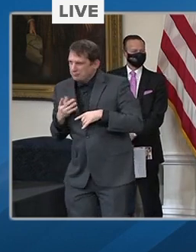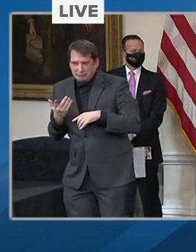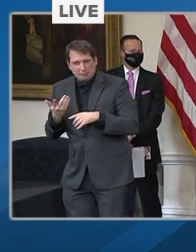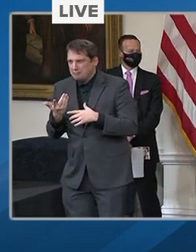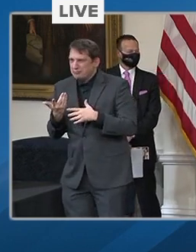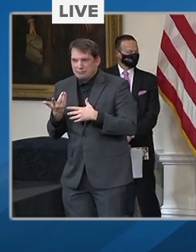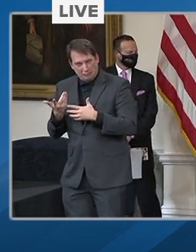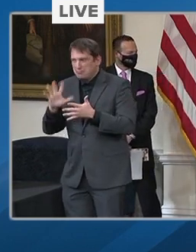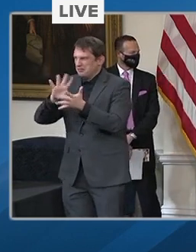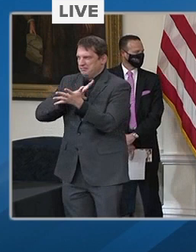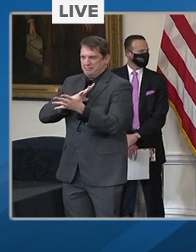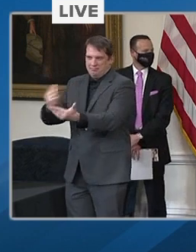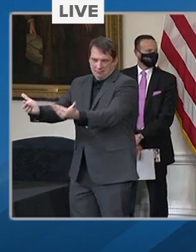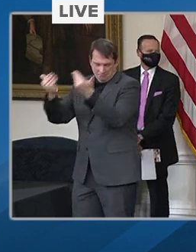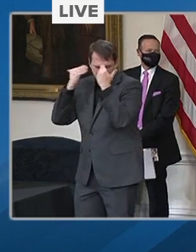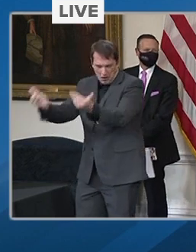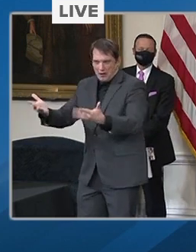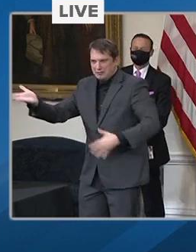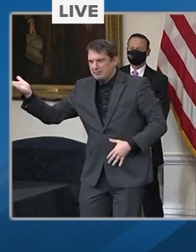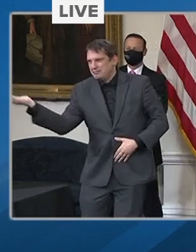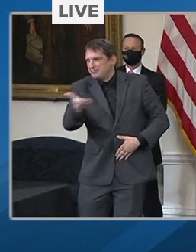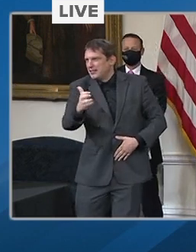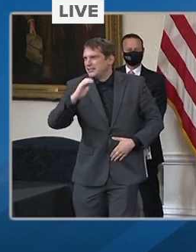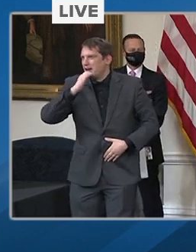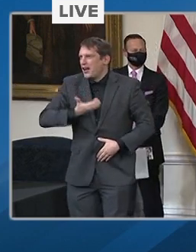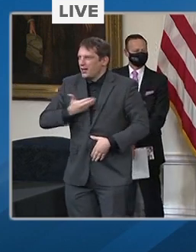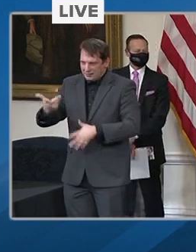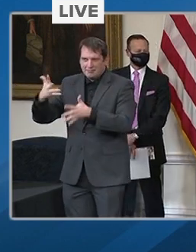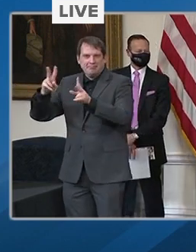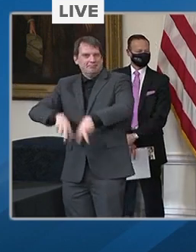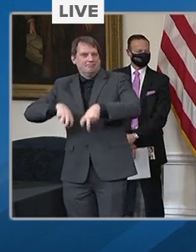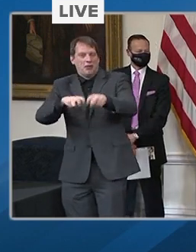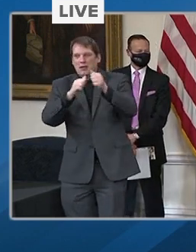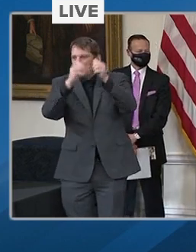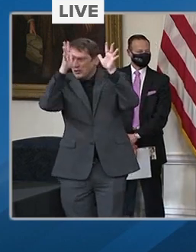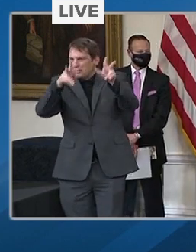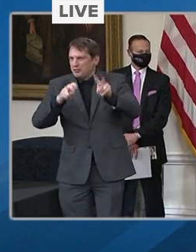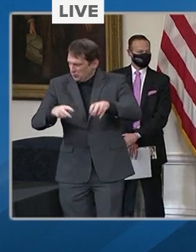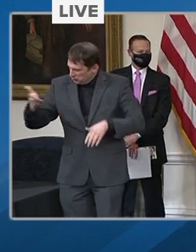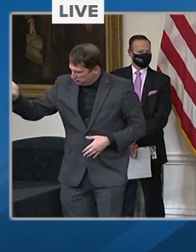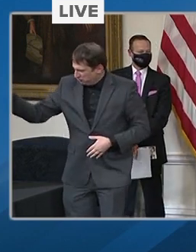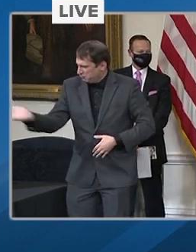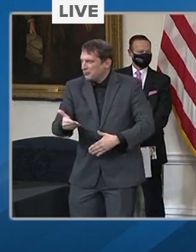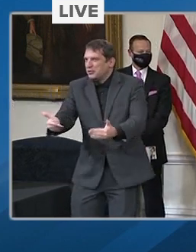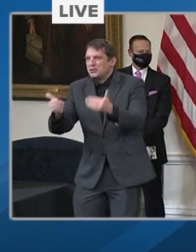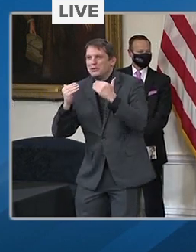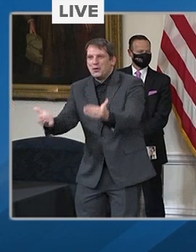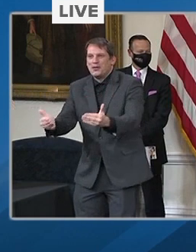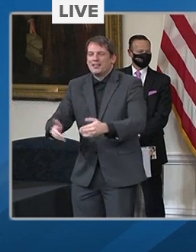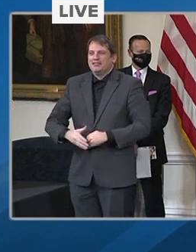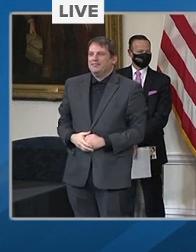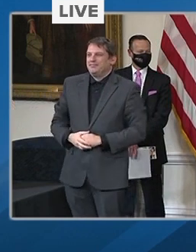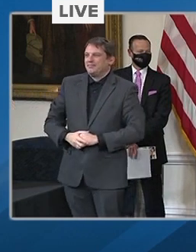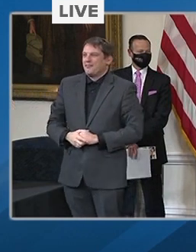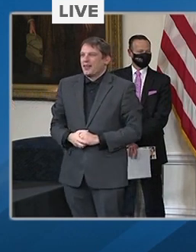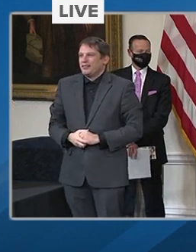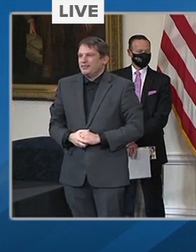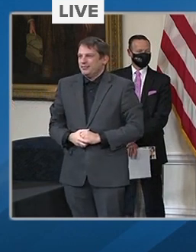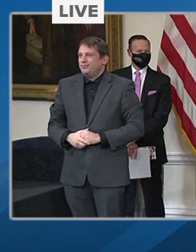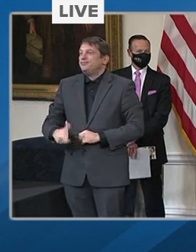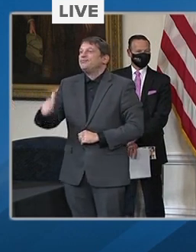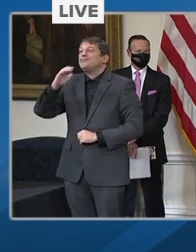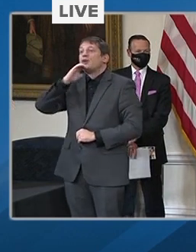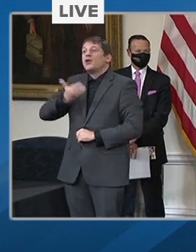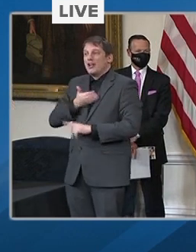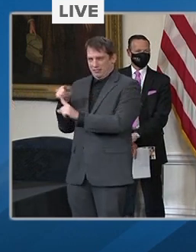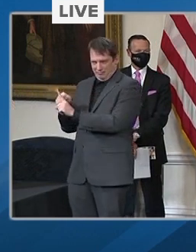his affiliated elves and reindeer to comply with the public health orders. Santa says he will be wearing